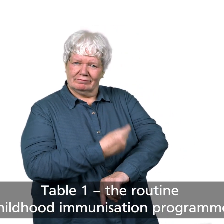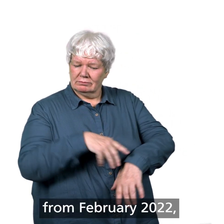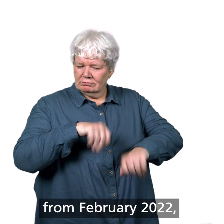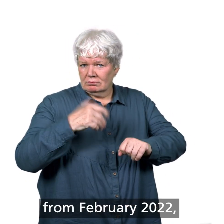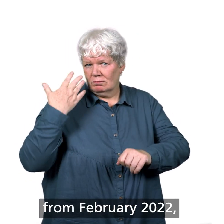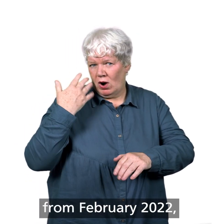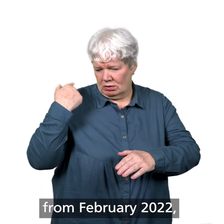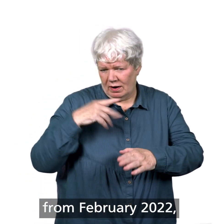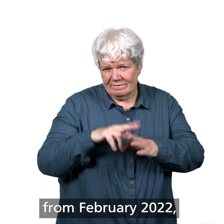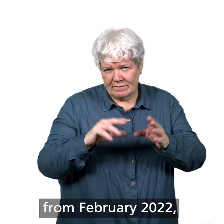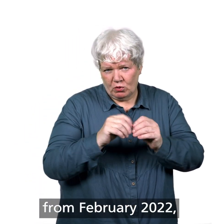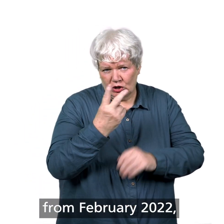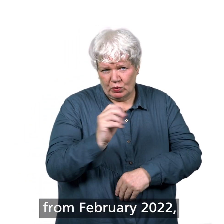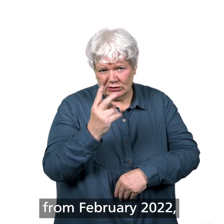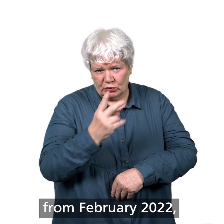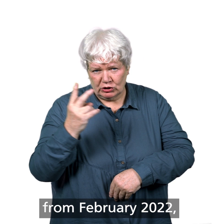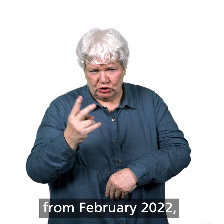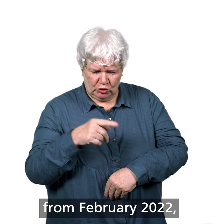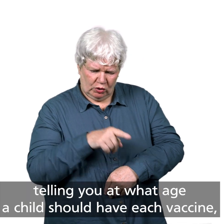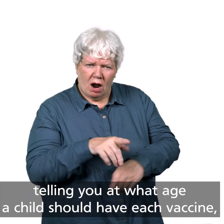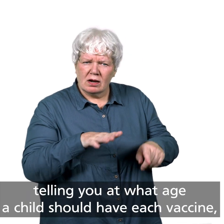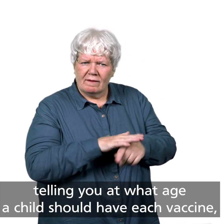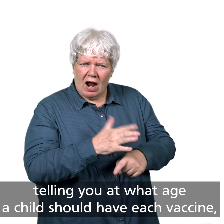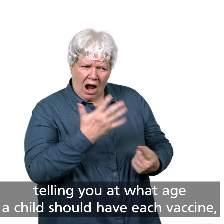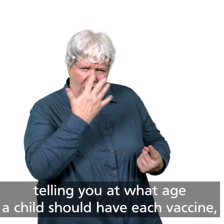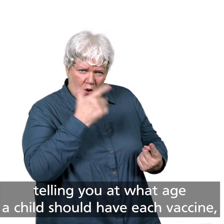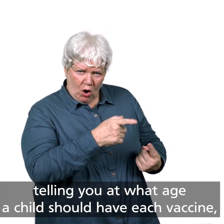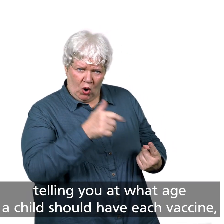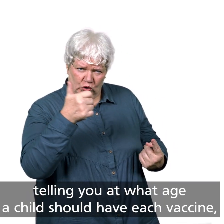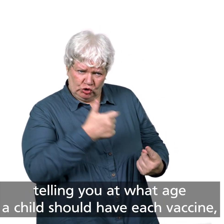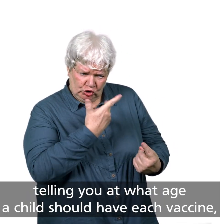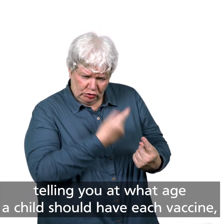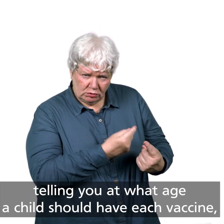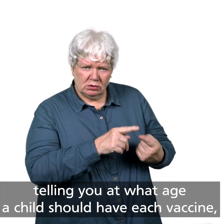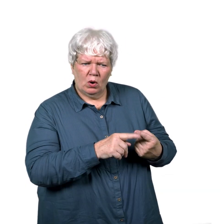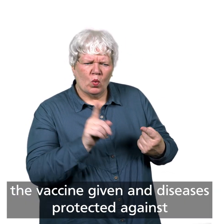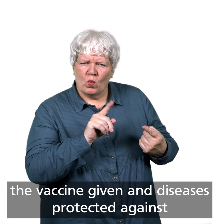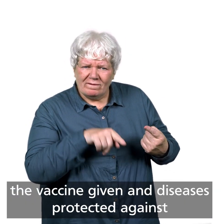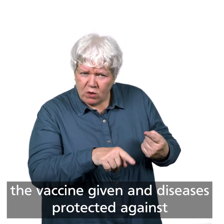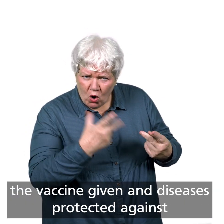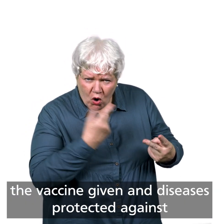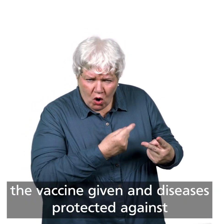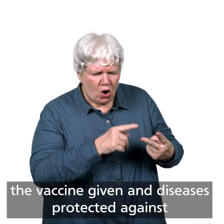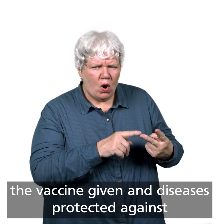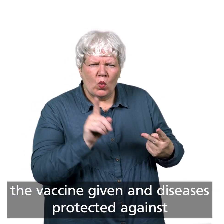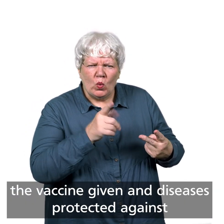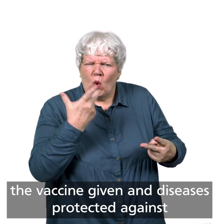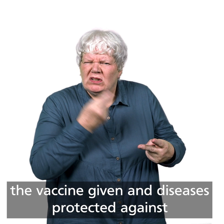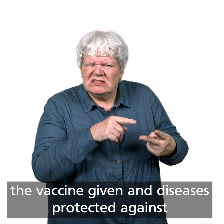from February 2022, telling you at what age a child should have each vaccine, the vaccine given, and